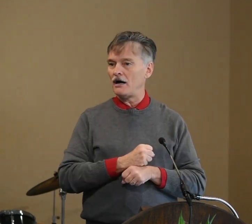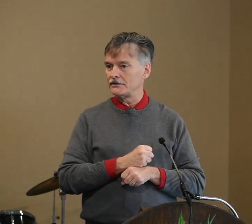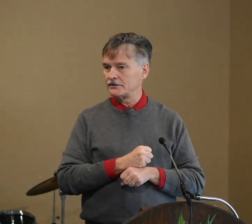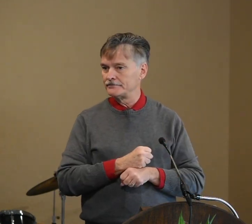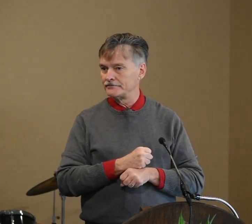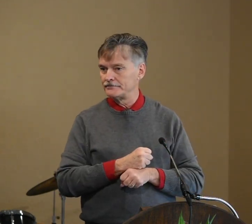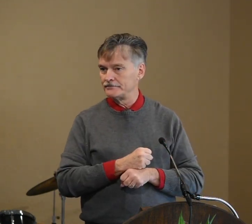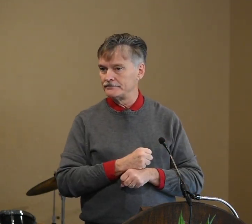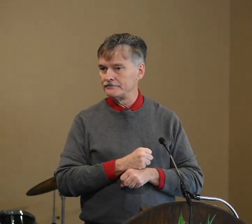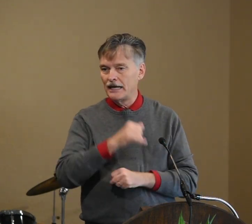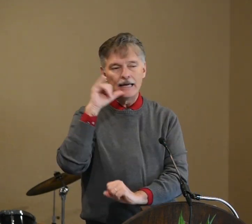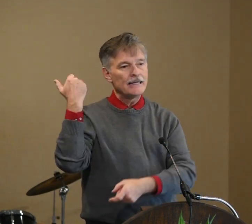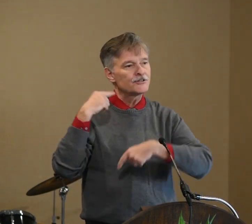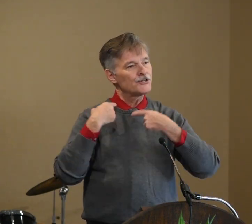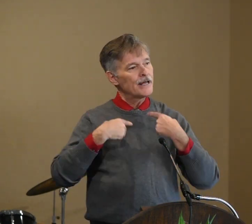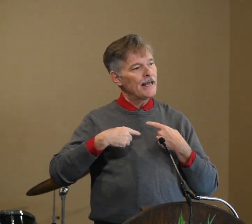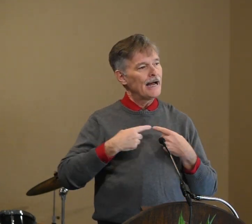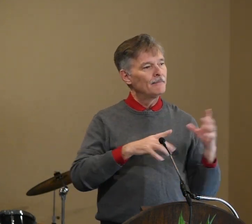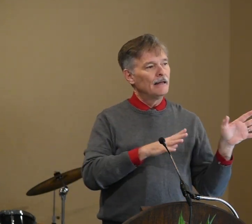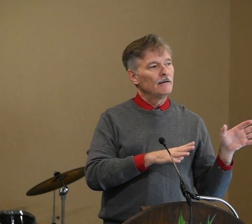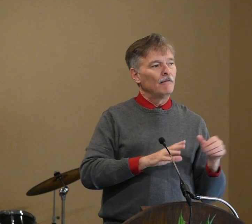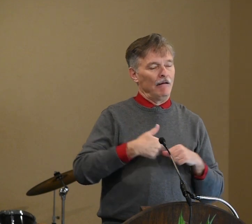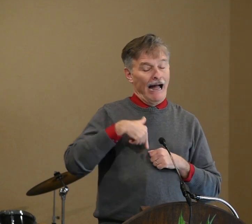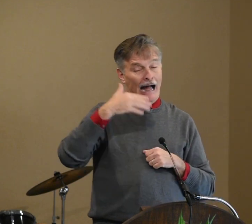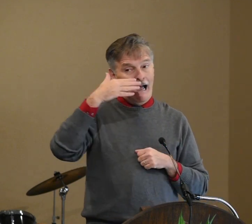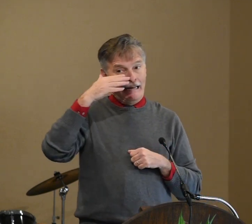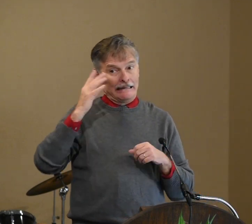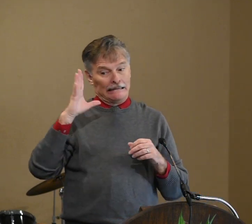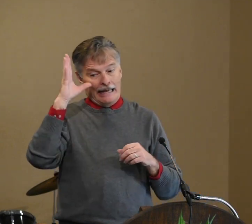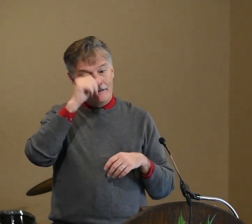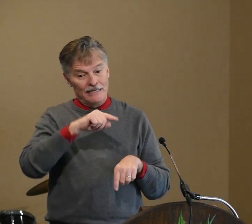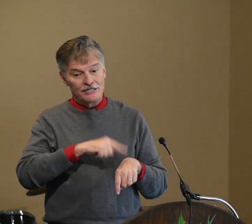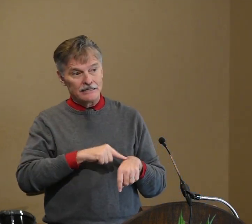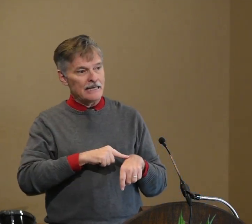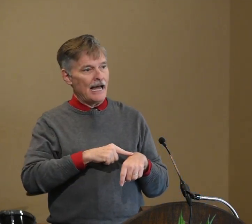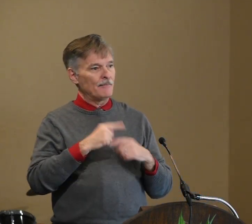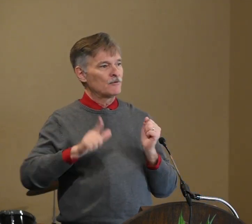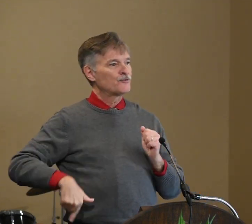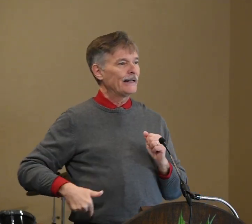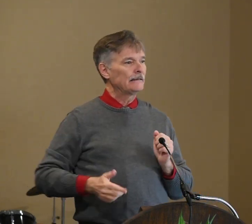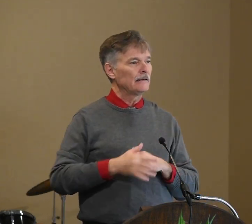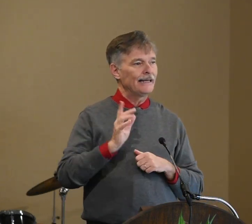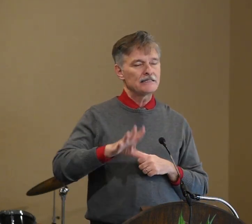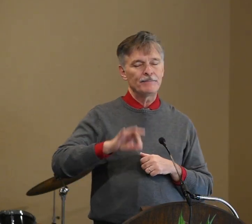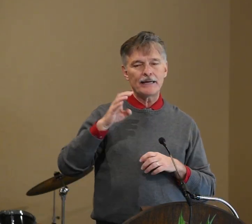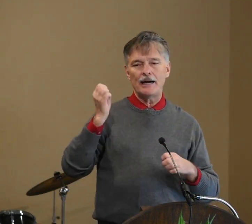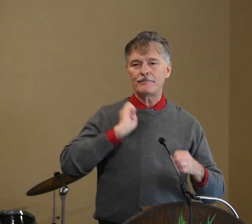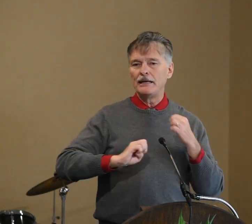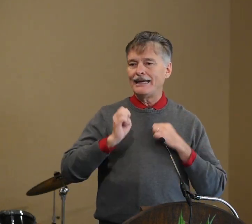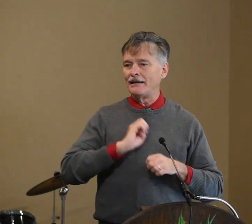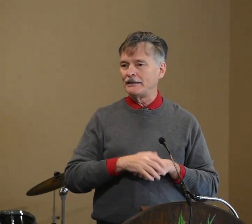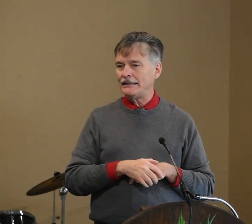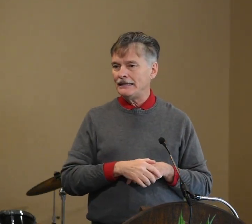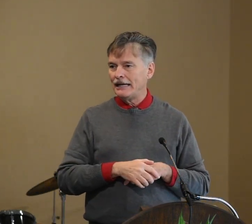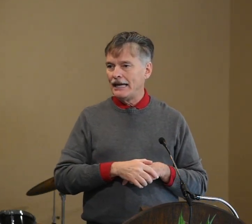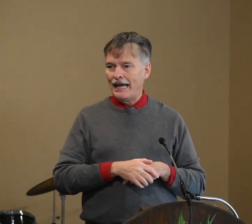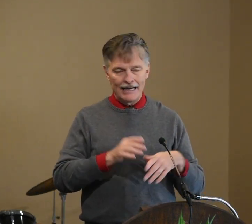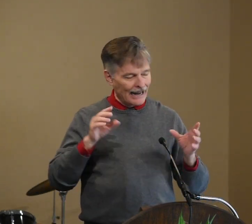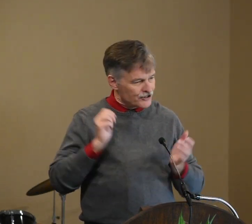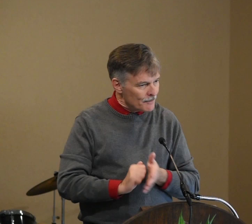caught. Yesterday I kind of missed the time and was running a little late to pick up Emily. And I jump in